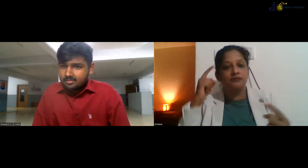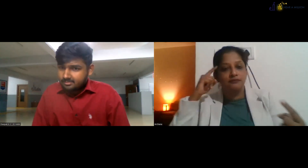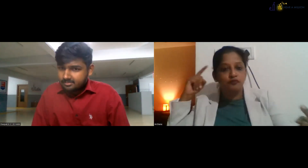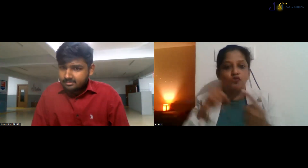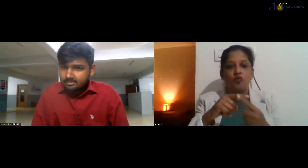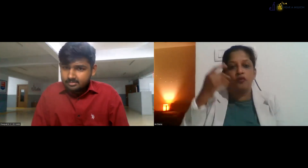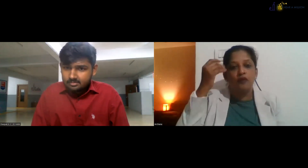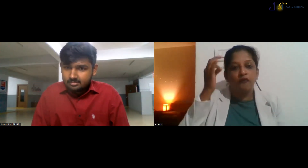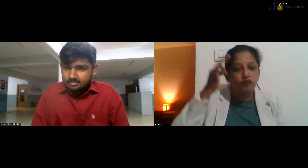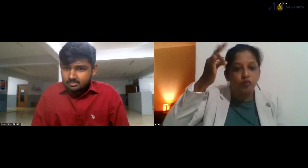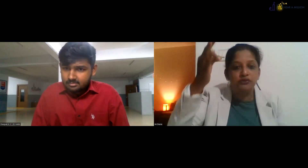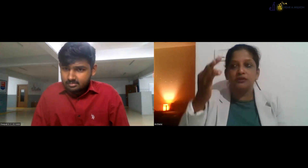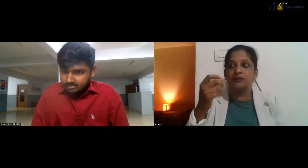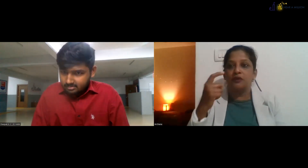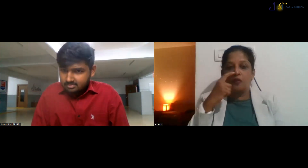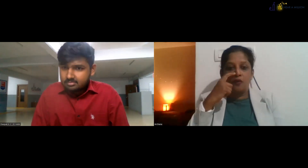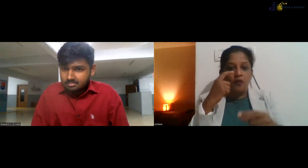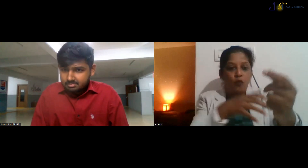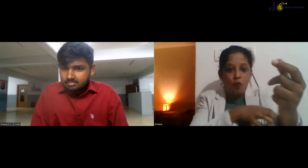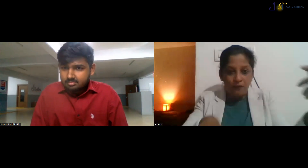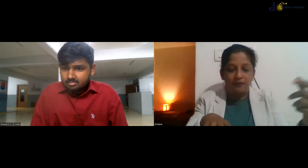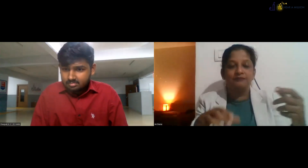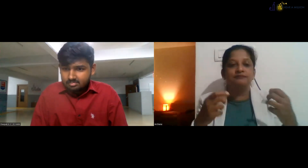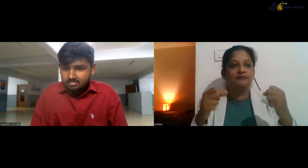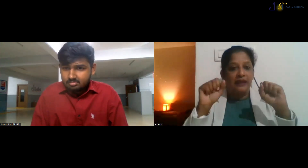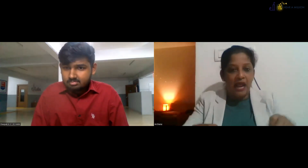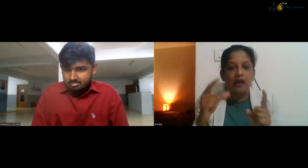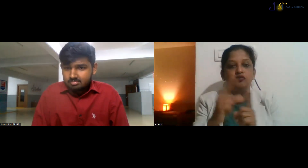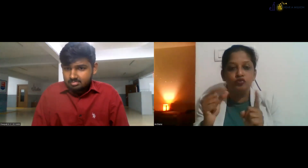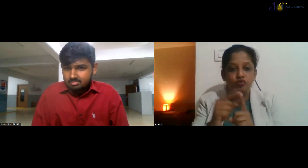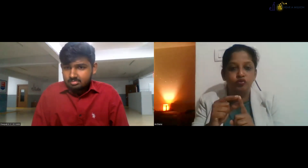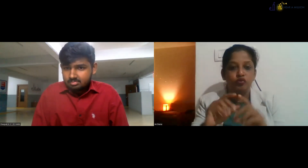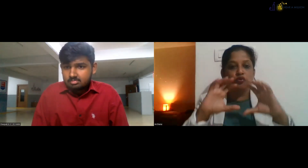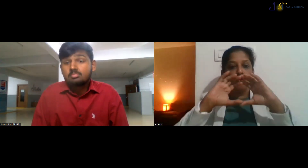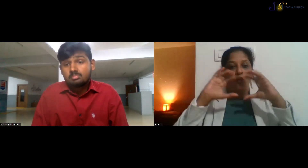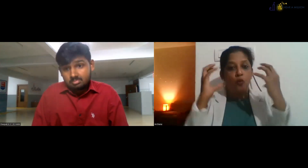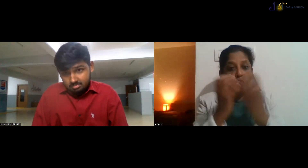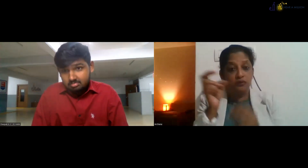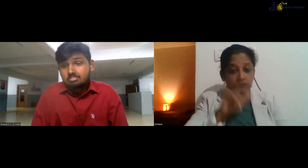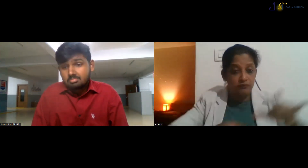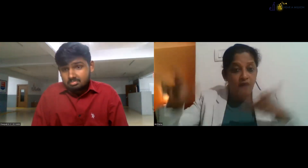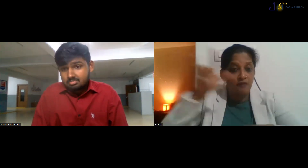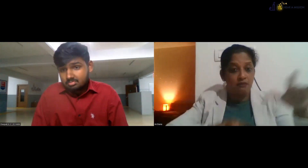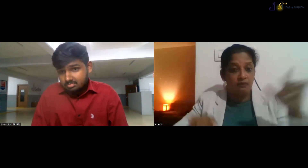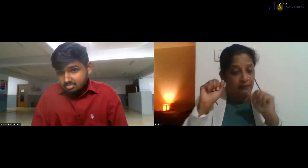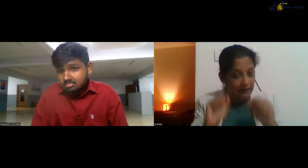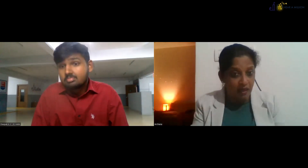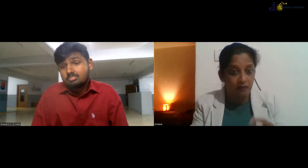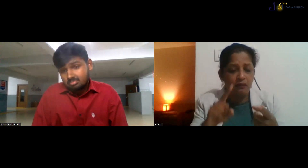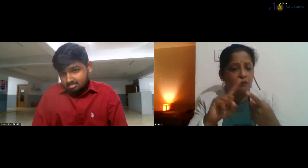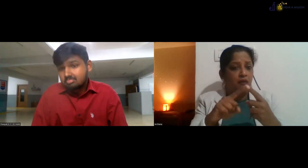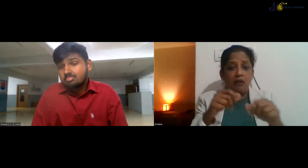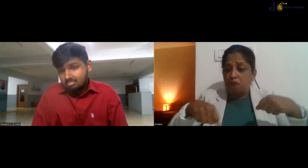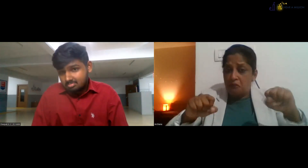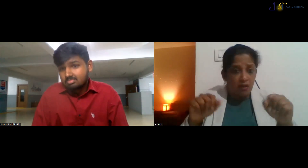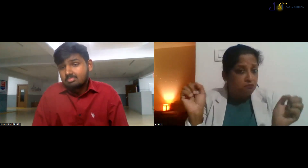northeast, but I haven't done it. So in the future, I am thinking that about the women empowerment. If